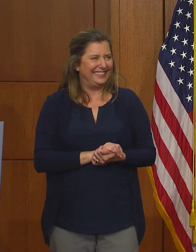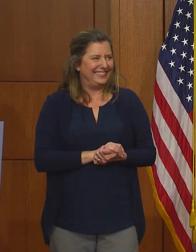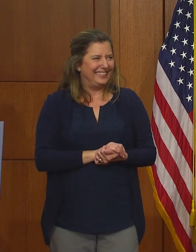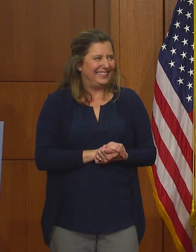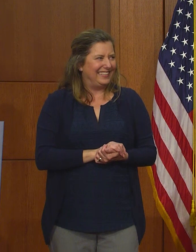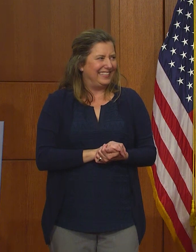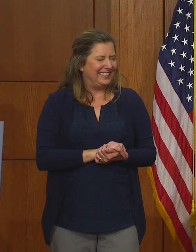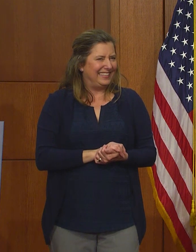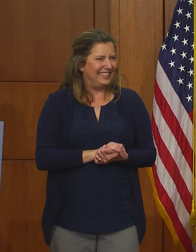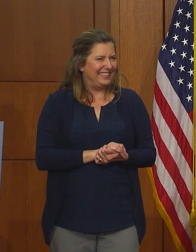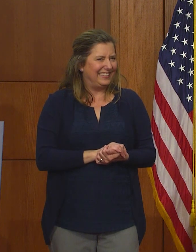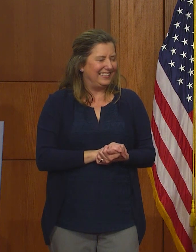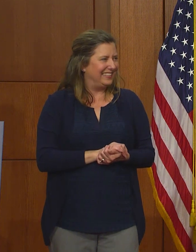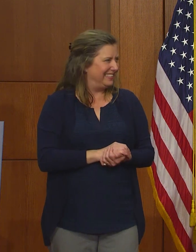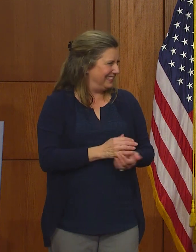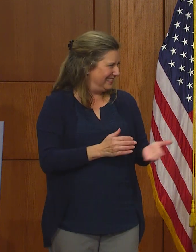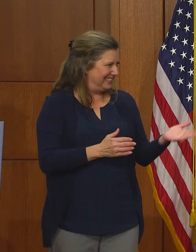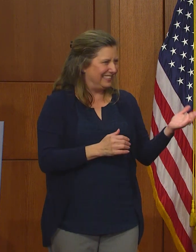Yeah, Dan, do you want to?